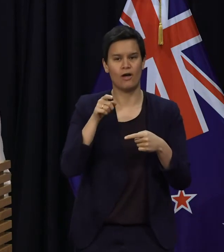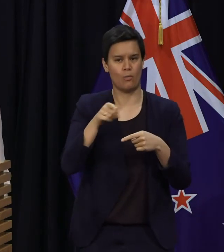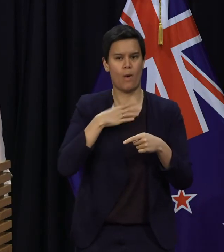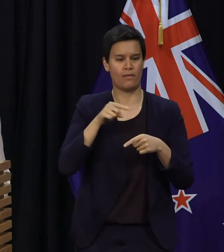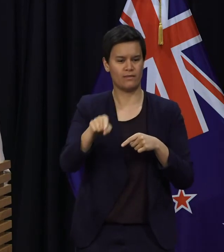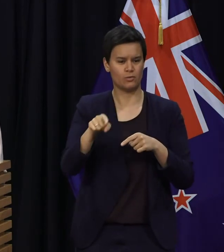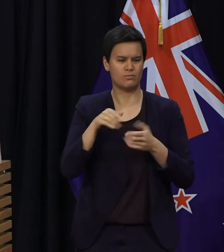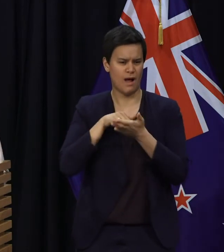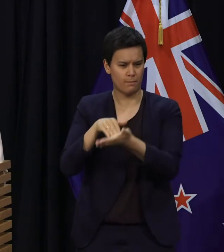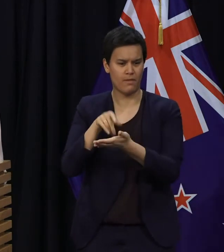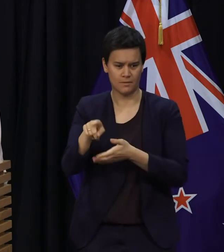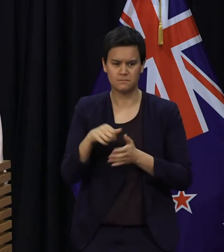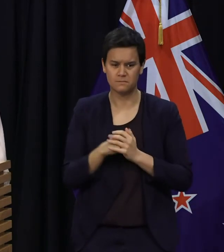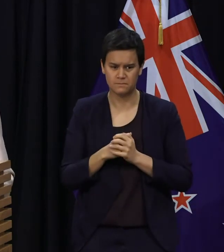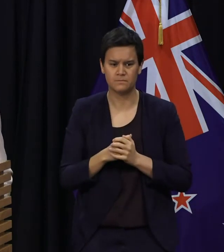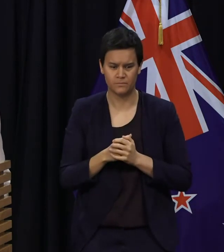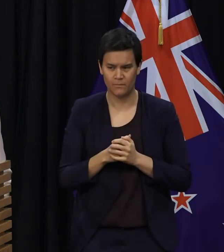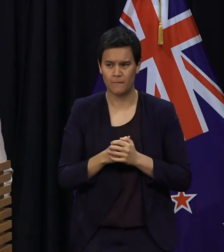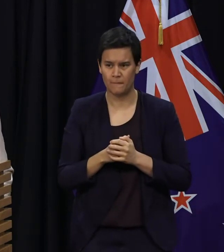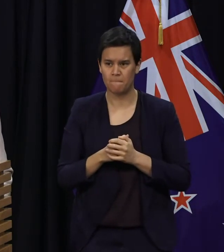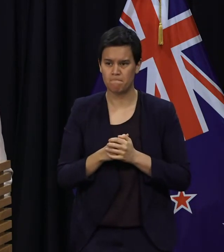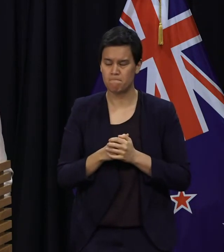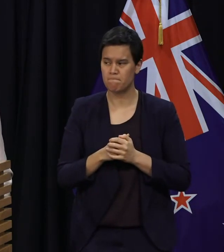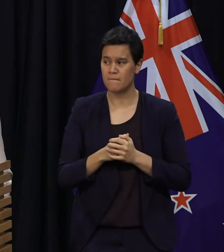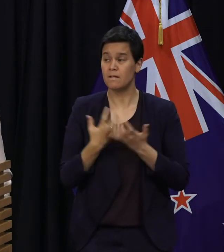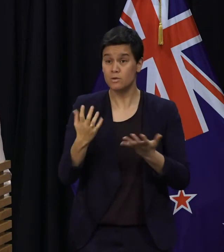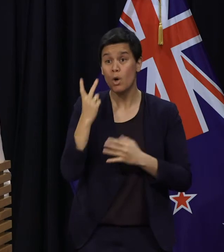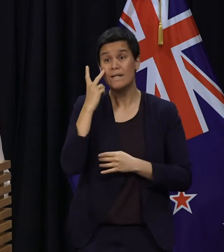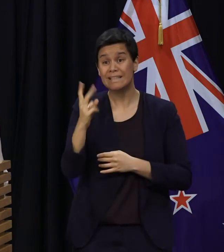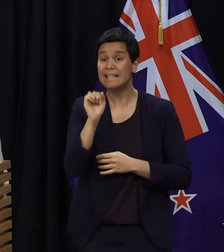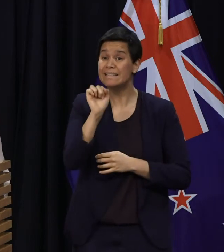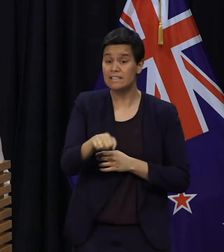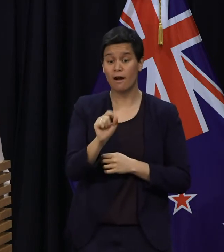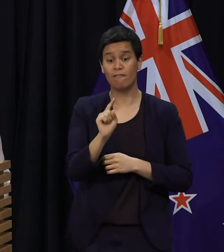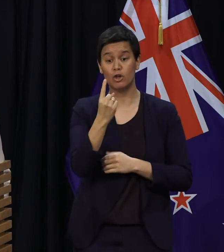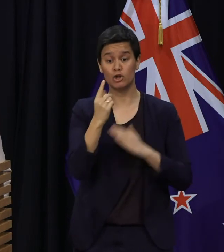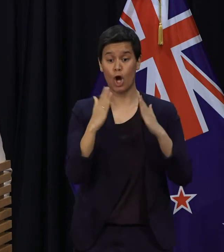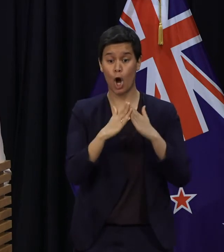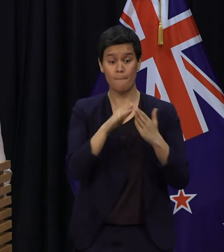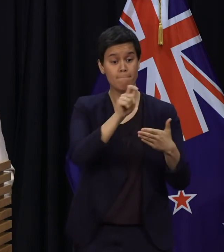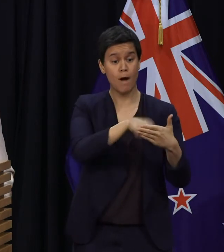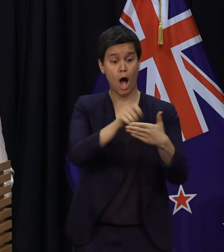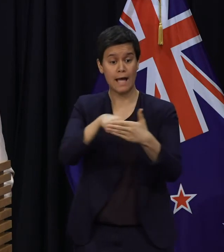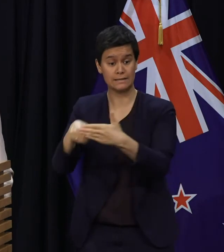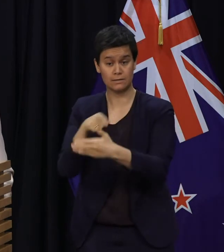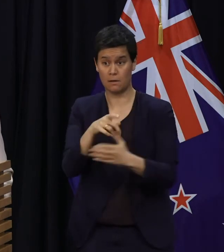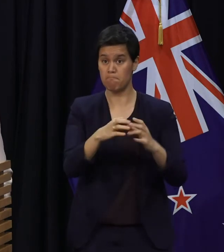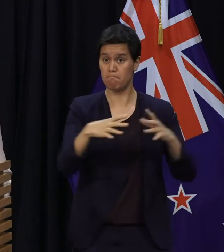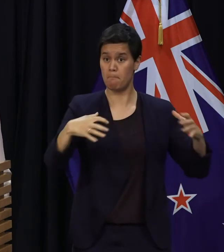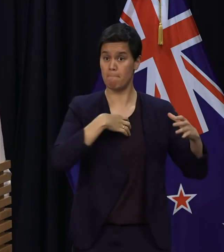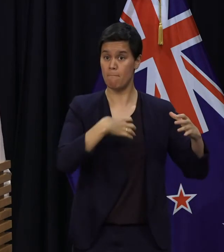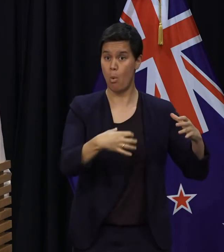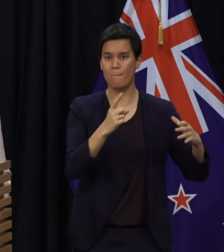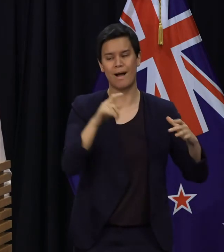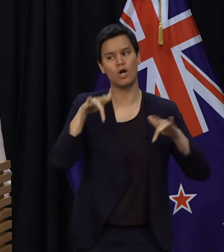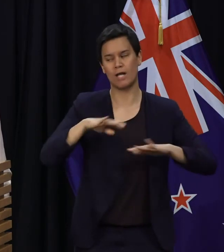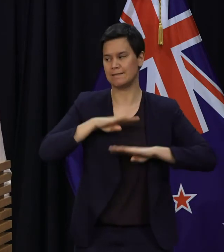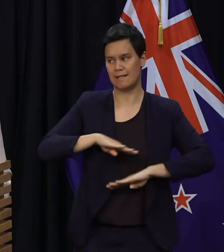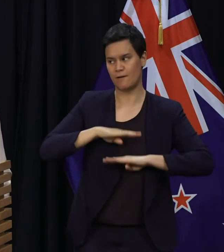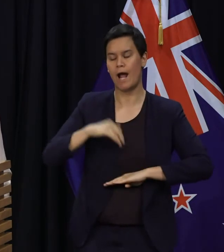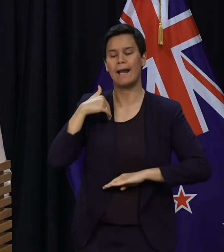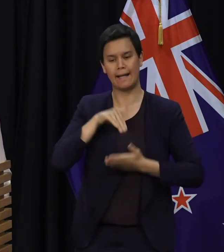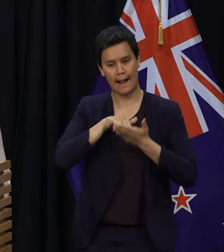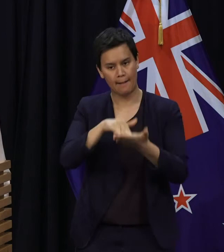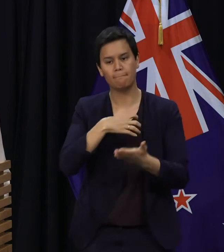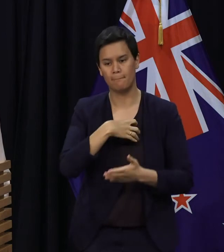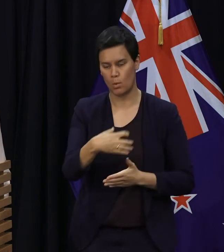some signs from CoreLogic around an increasing number of first-home buyers in the market, we're not satisfied. We know there's more to do there. The Reserve